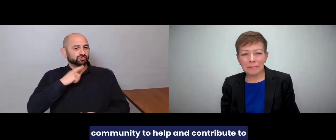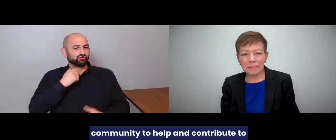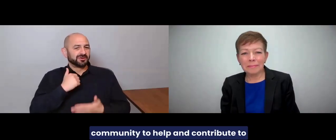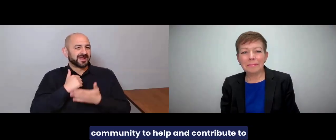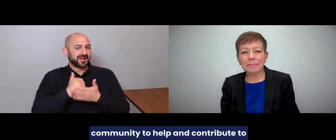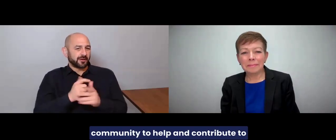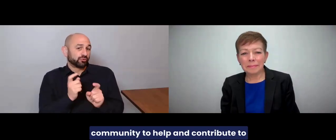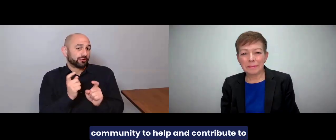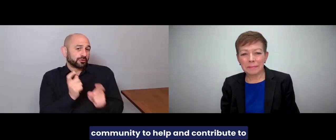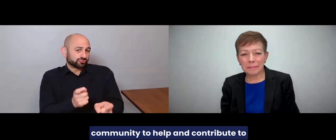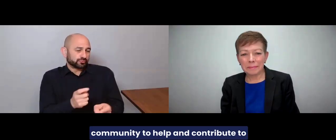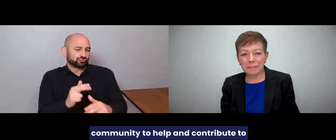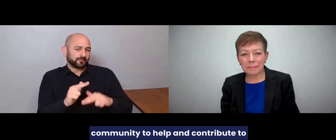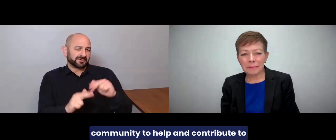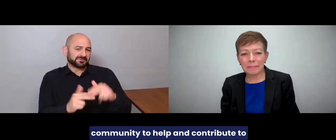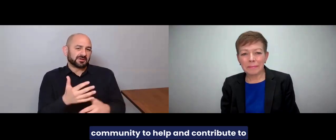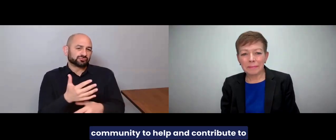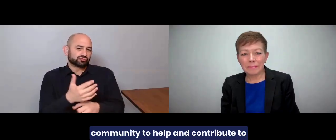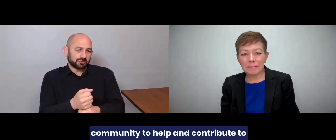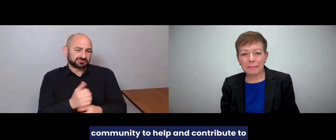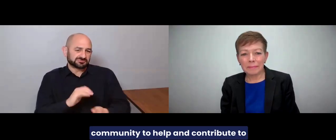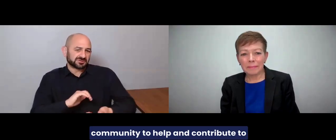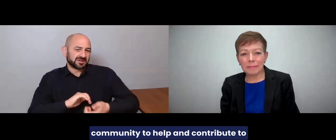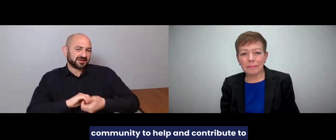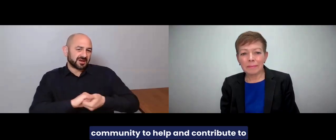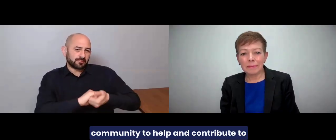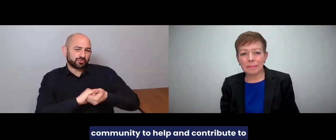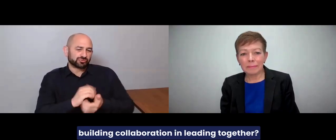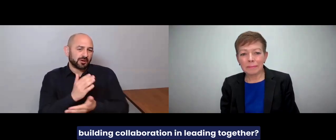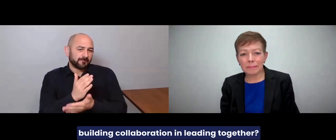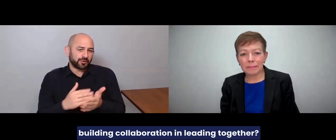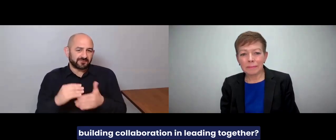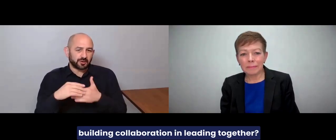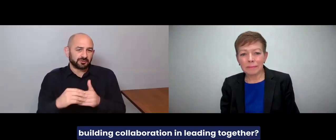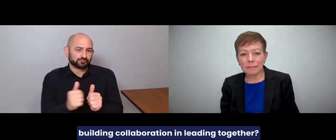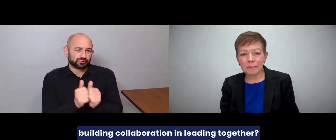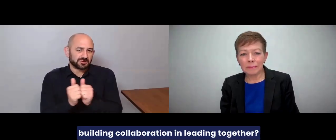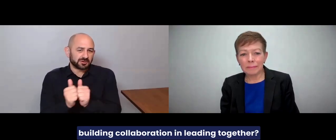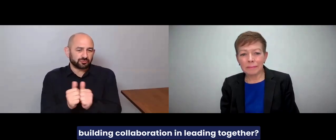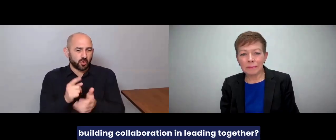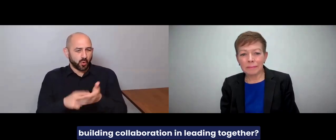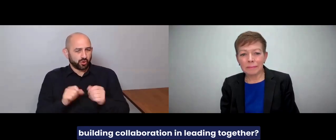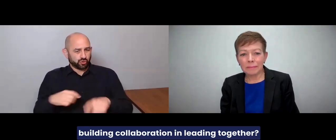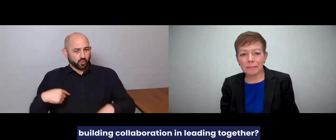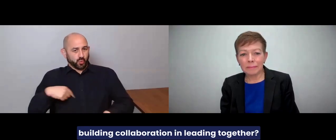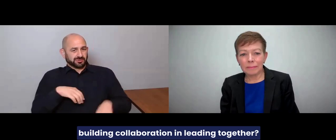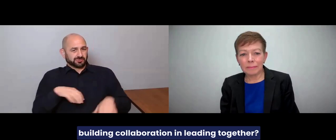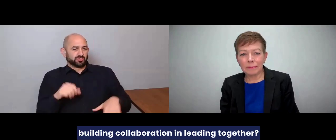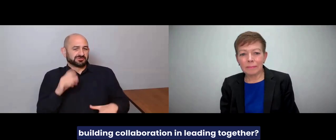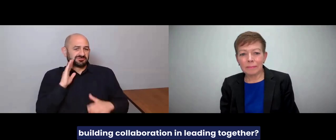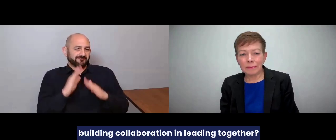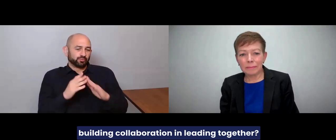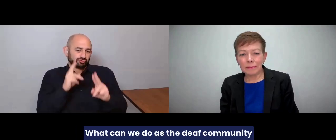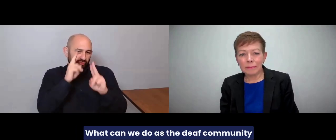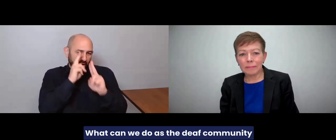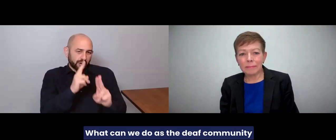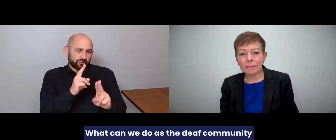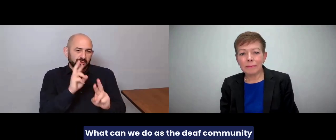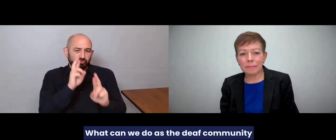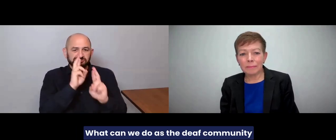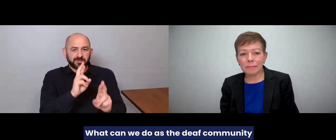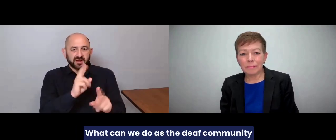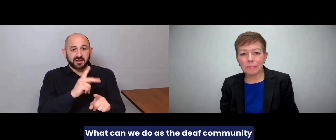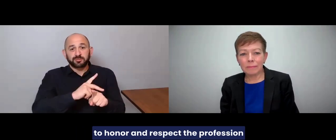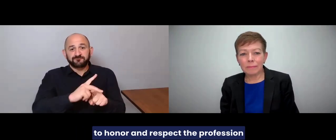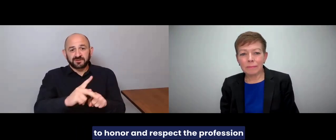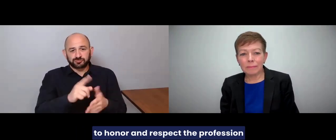deaf community to help and contribute to building collaboration in leading together? What can we do